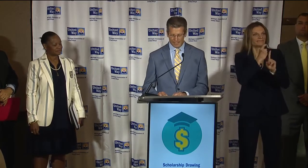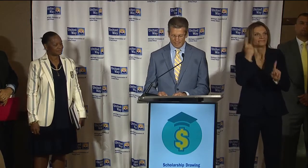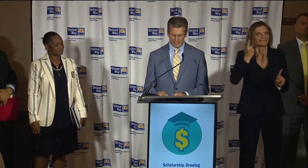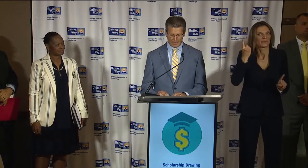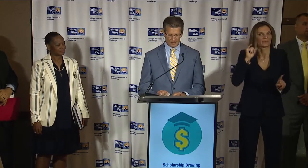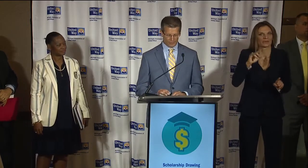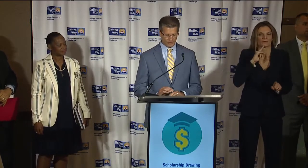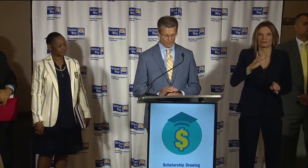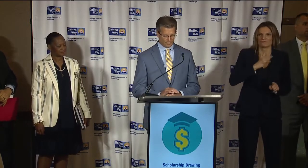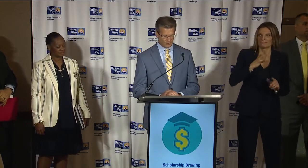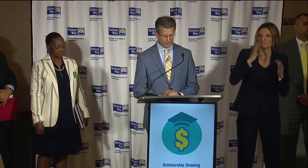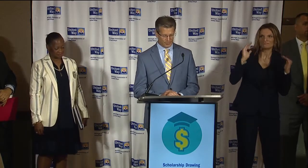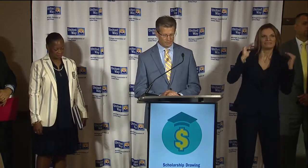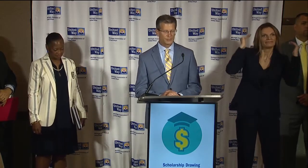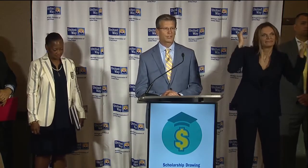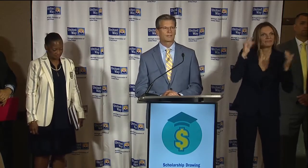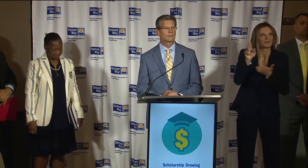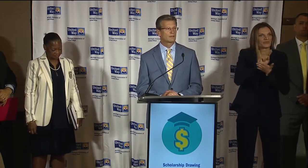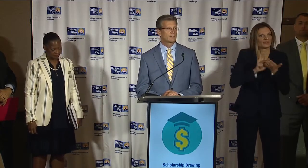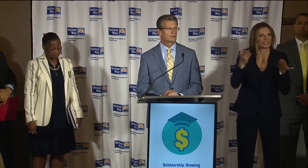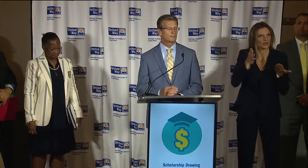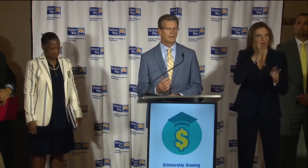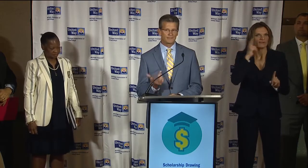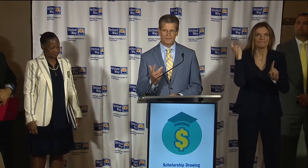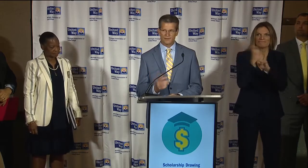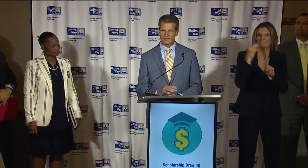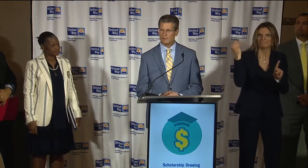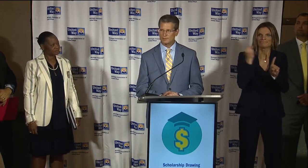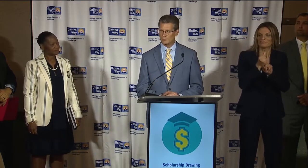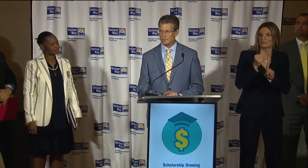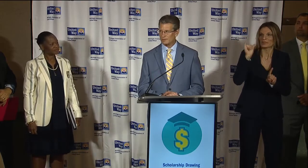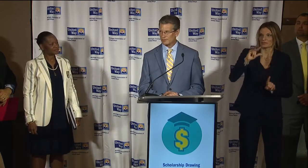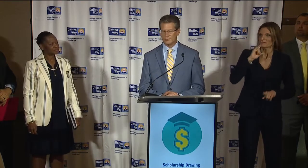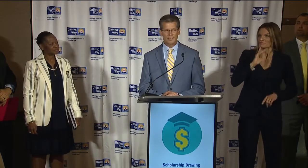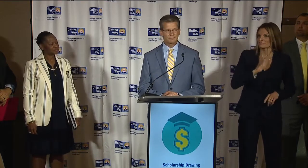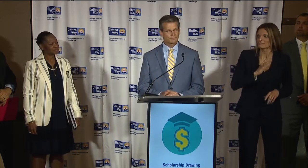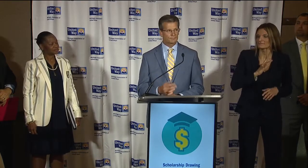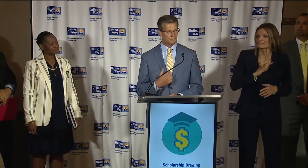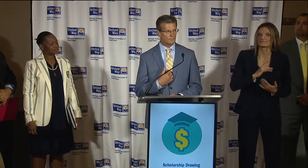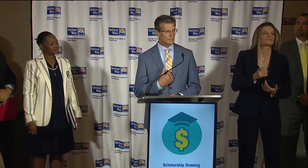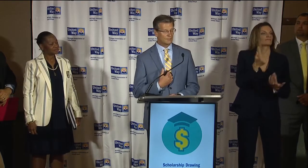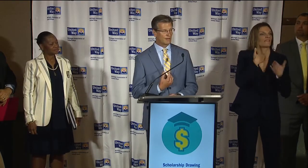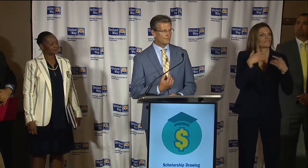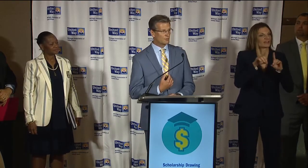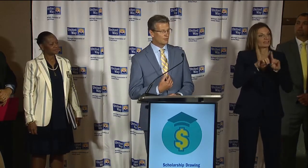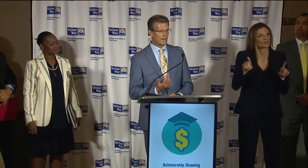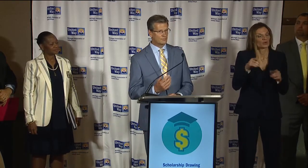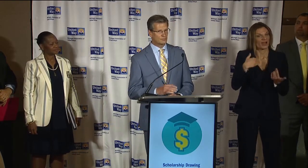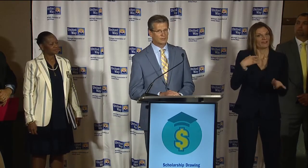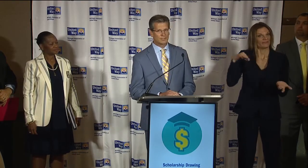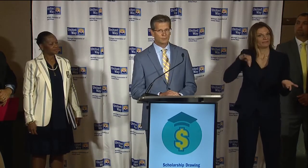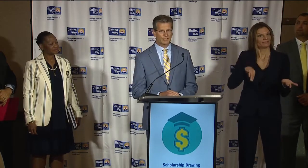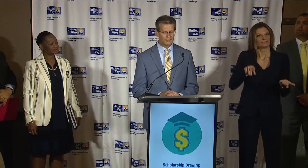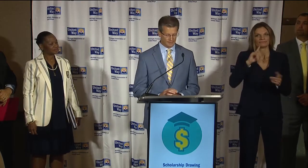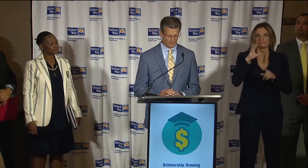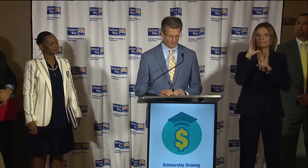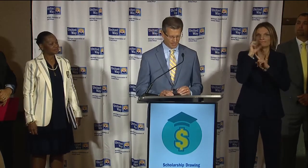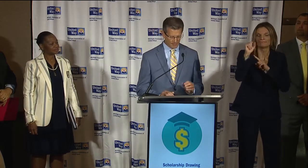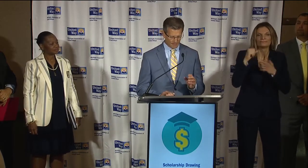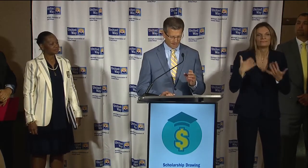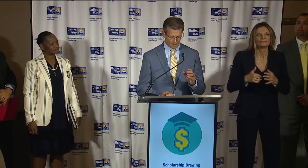esteemed colleges and universities in Michigan? The benefits that come with earning a degree, in my